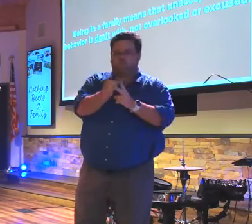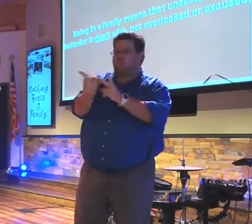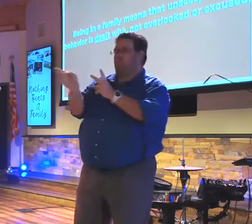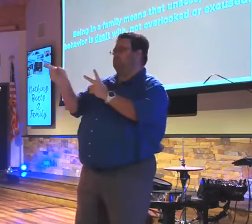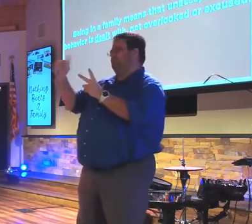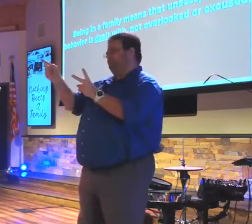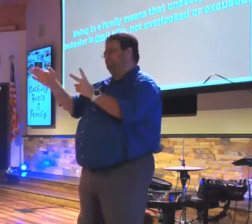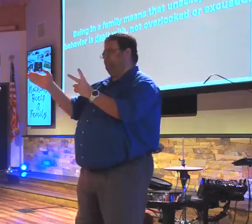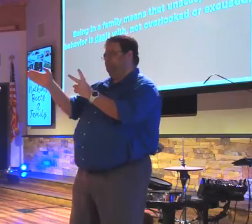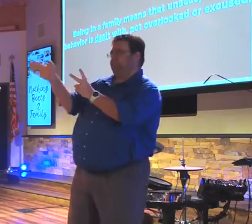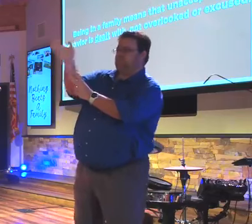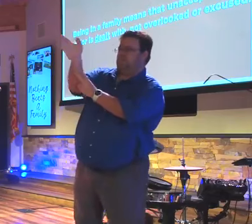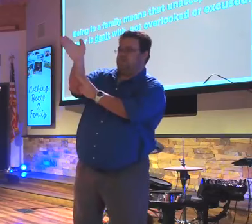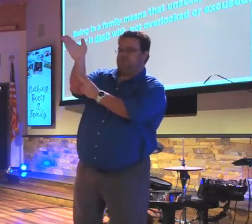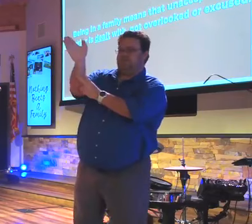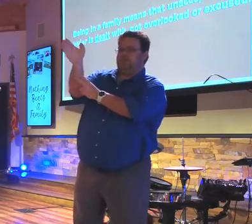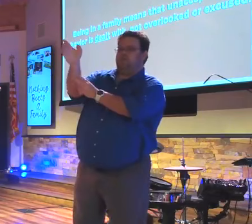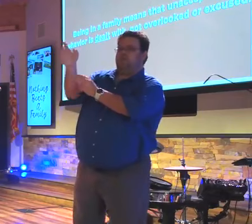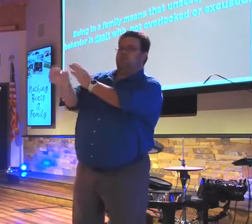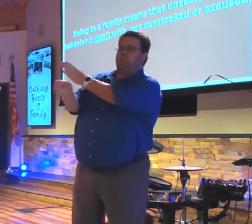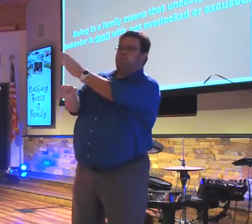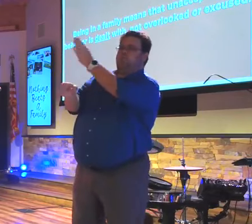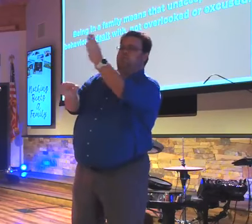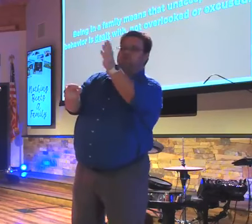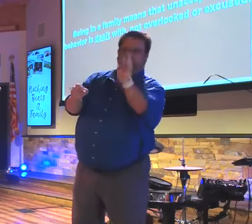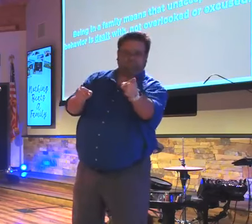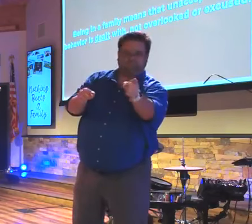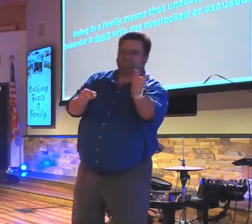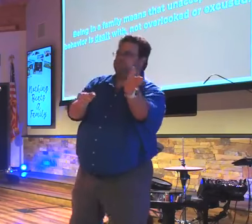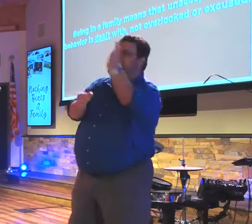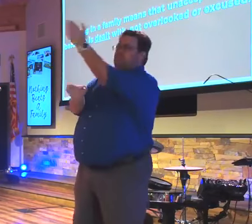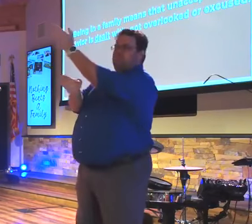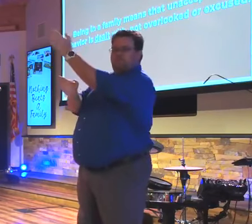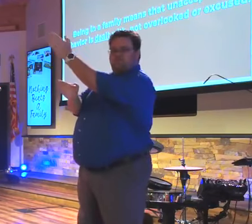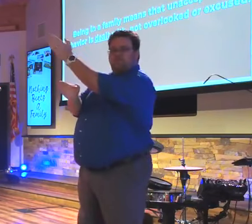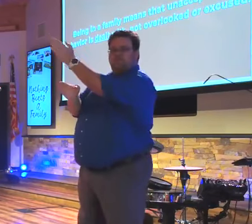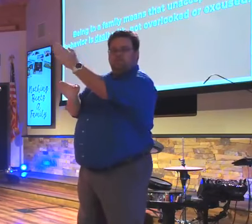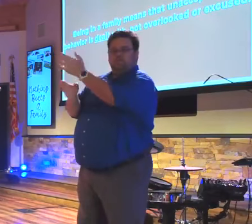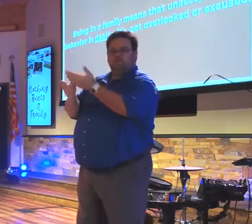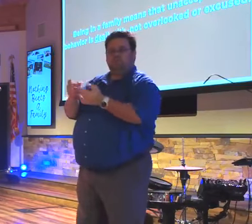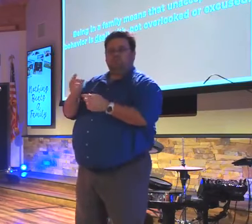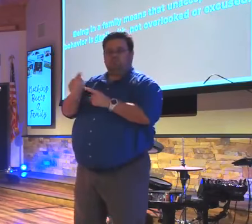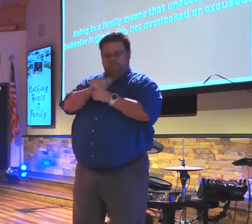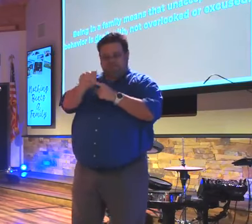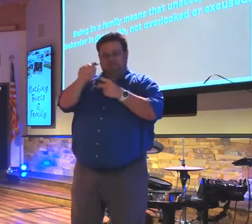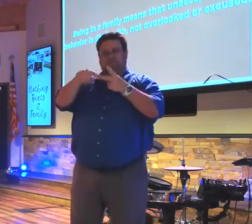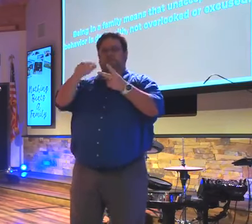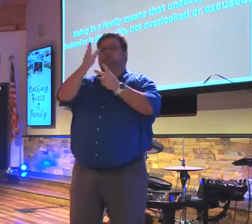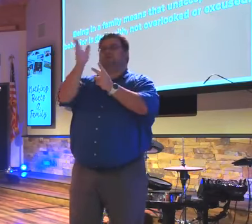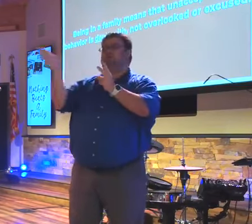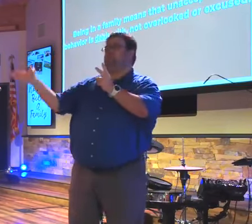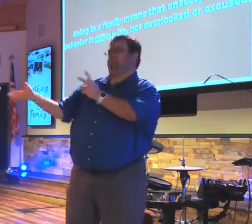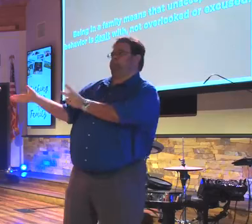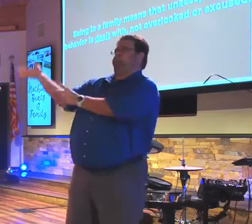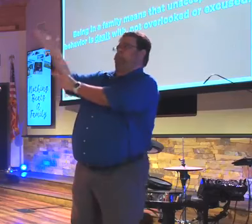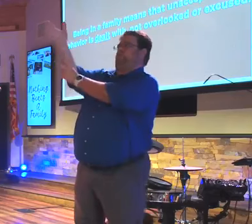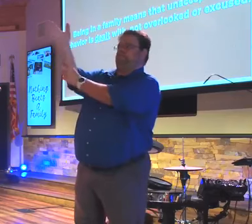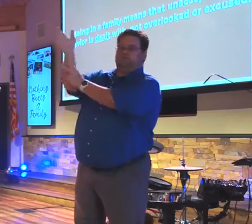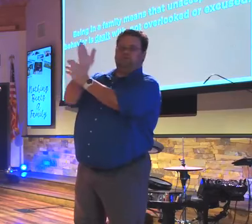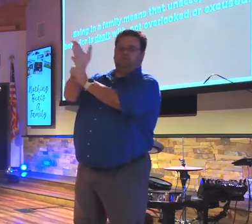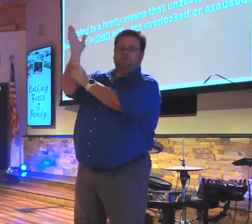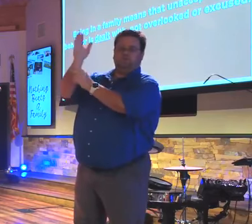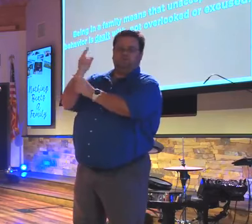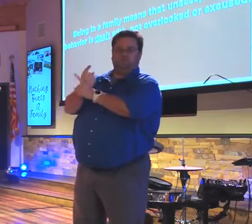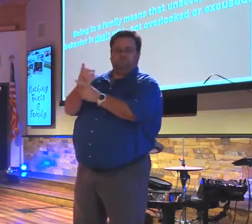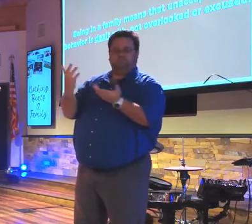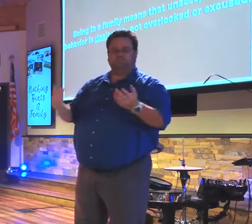the road that's going to be a good road for them. So training and then correction to bring them back where they need to be. But then the final